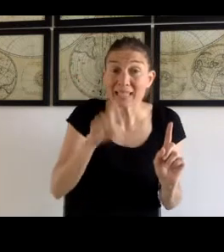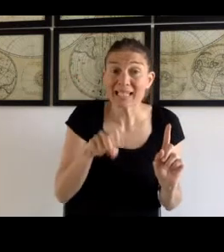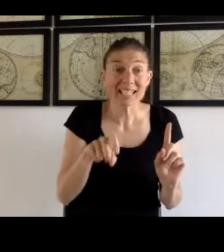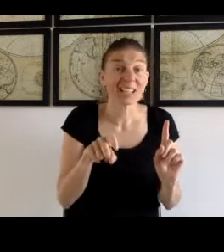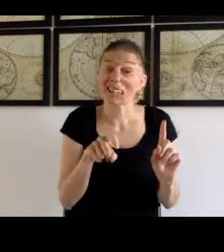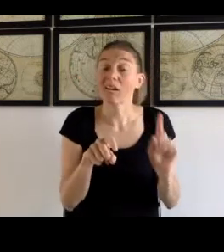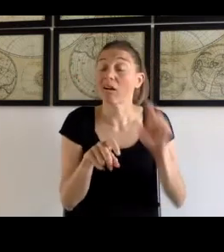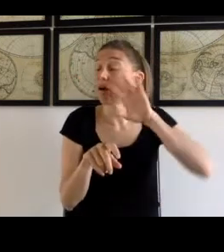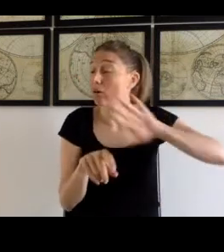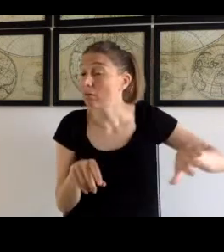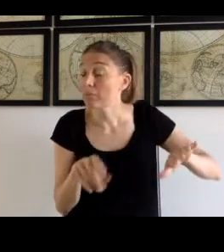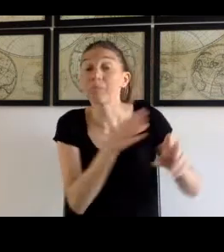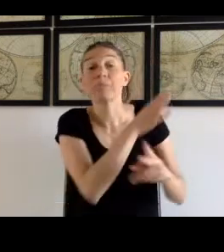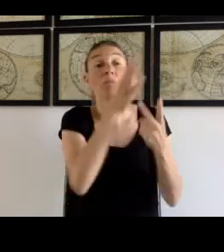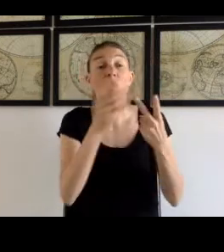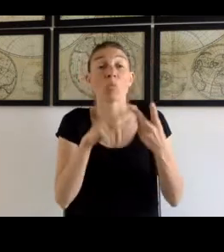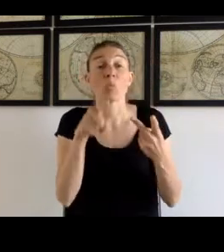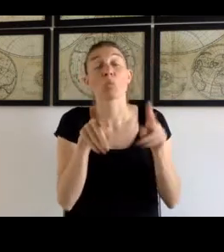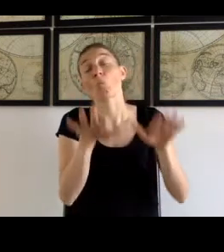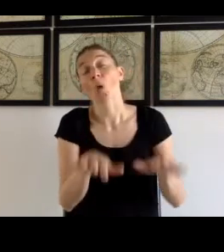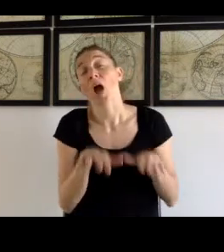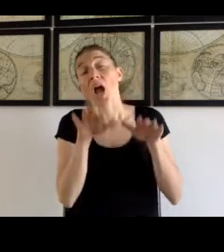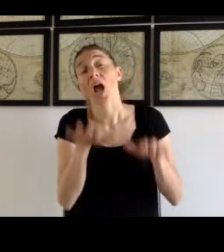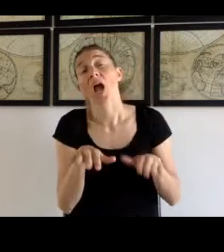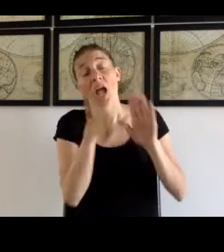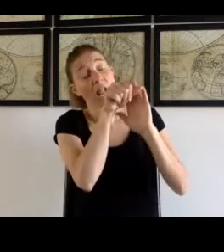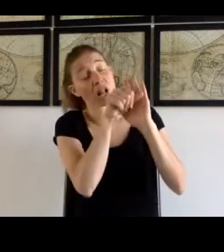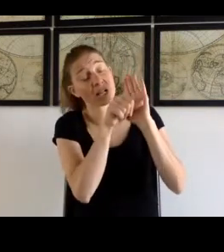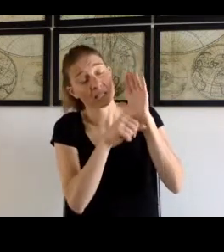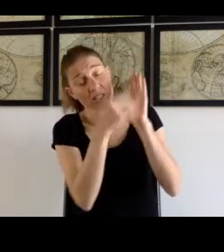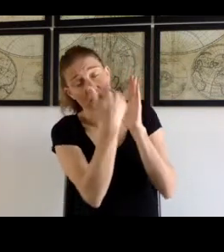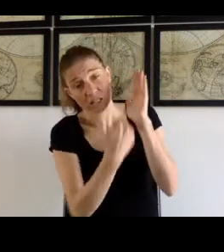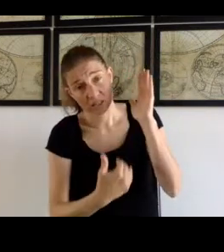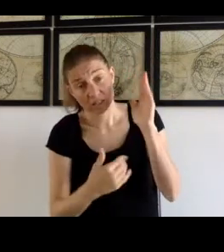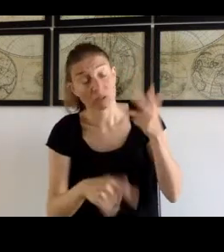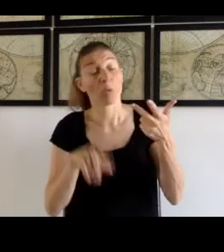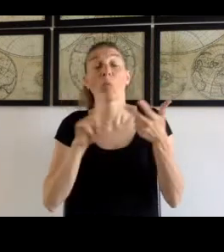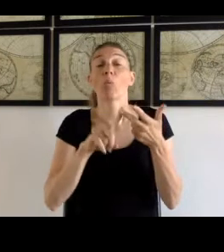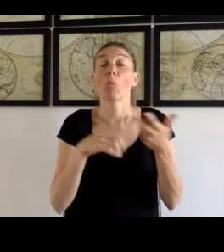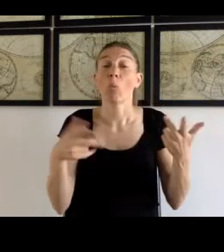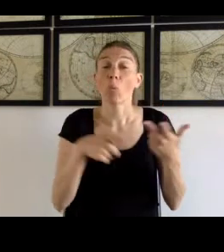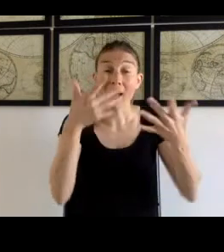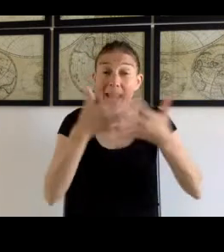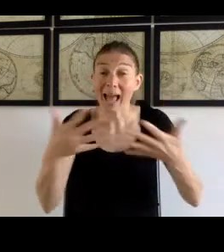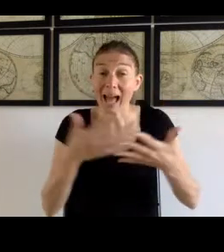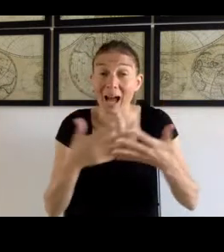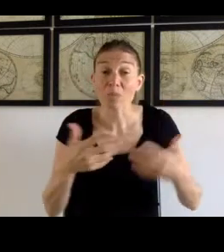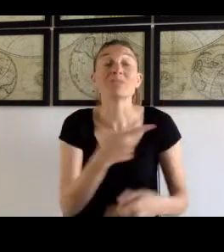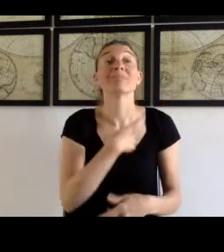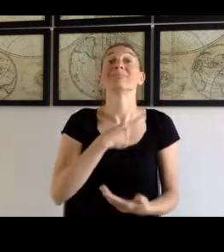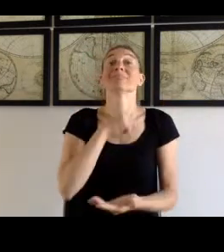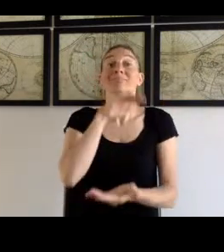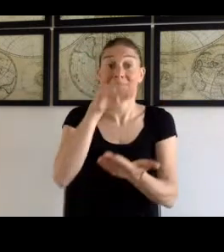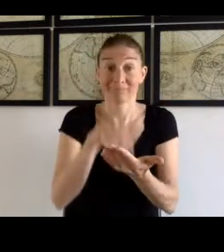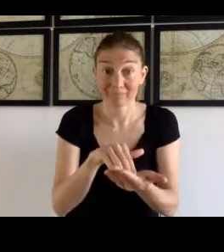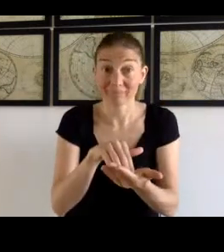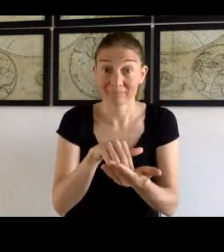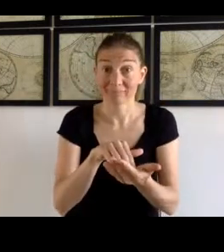long. And also sometimes you have the barrier language. So even when you arrive in that country and it's